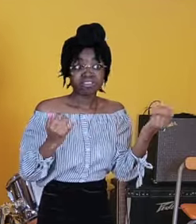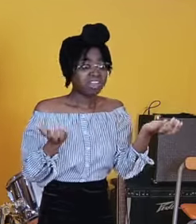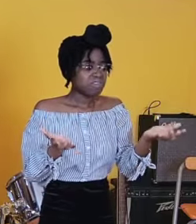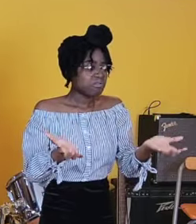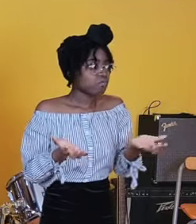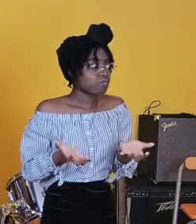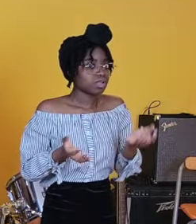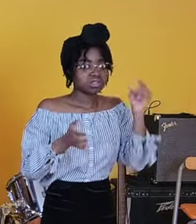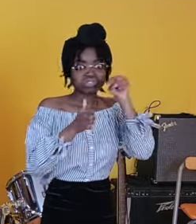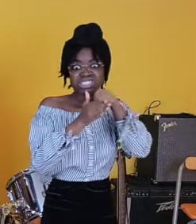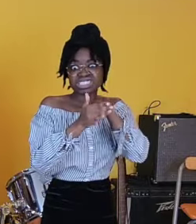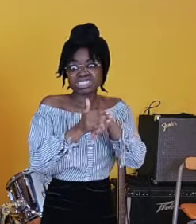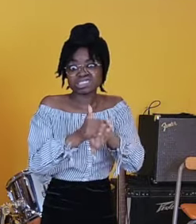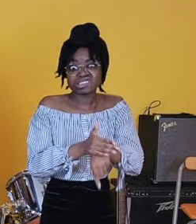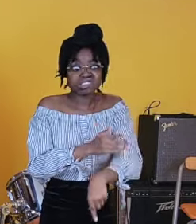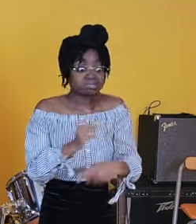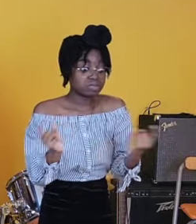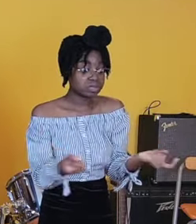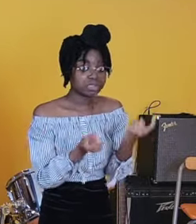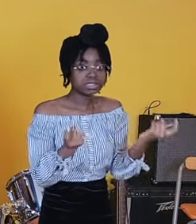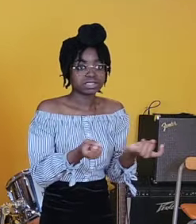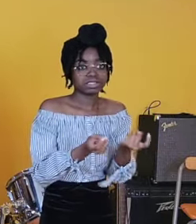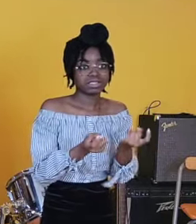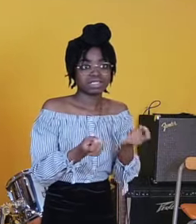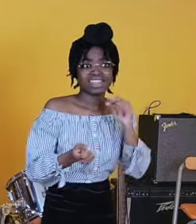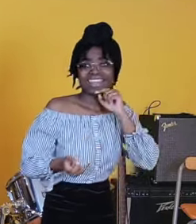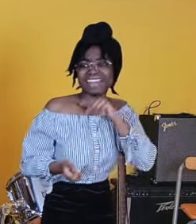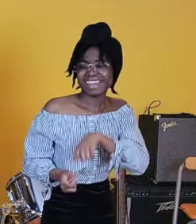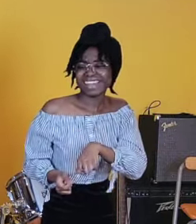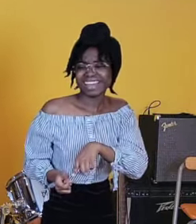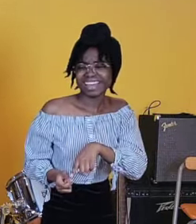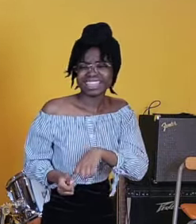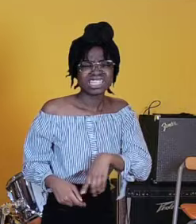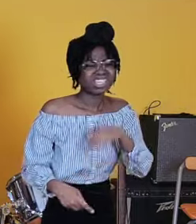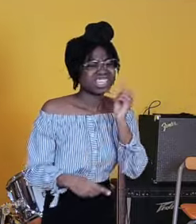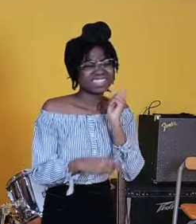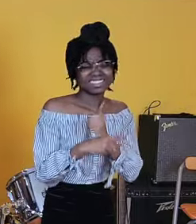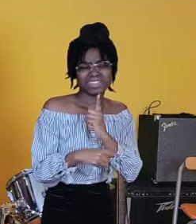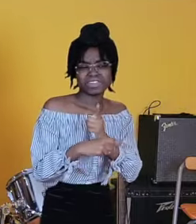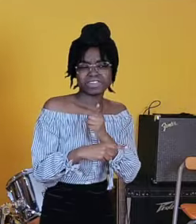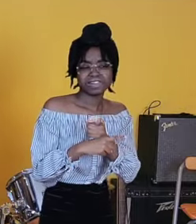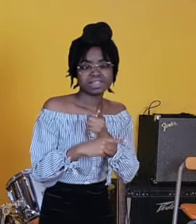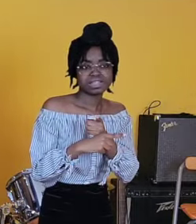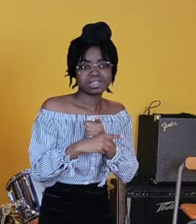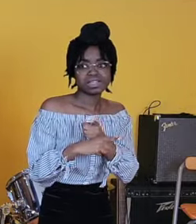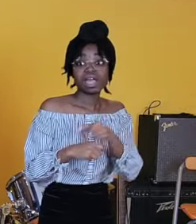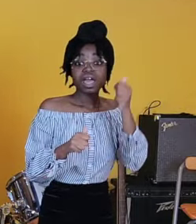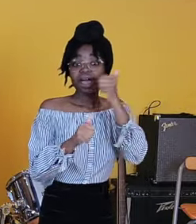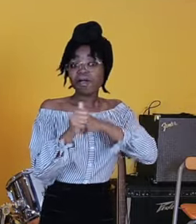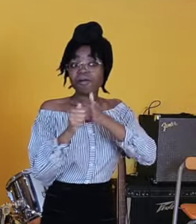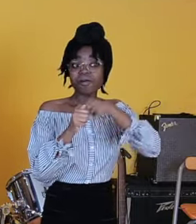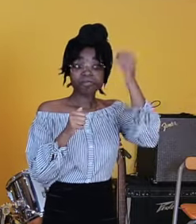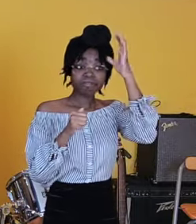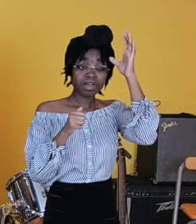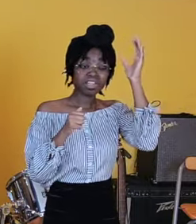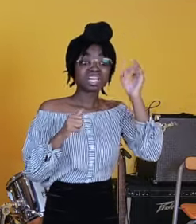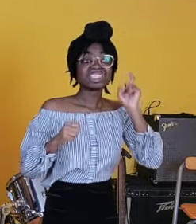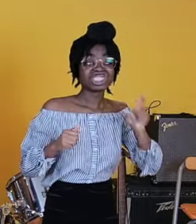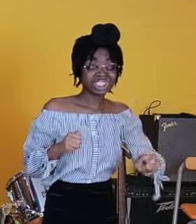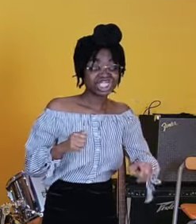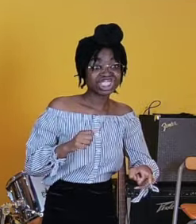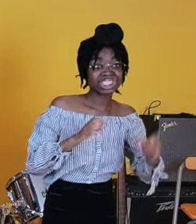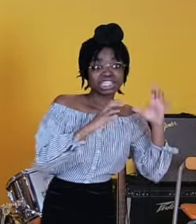right. See, and every father should pass this knowledge on to their